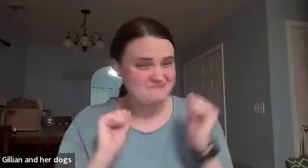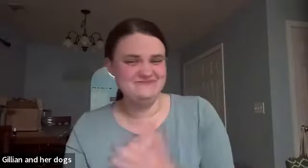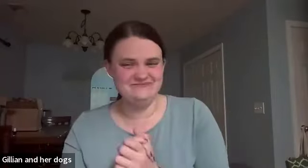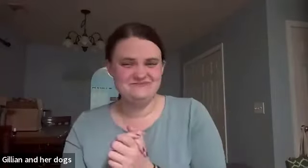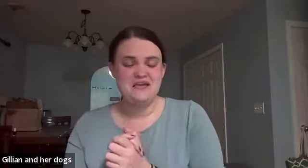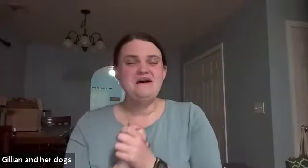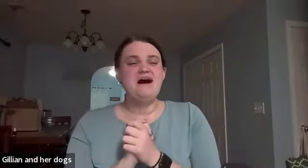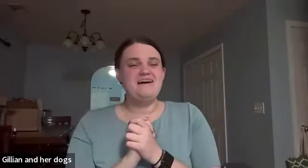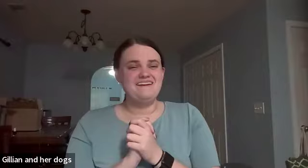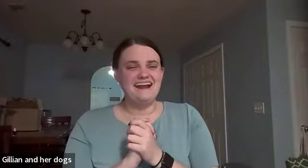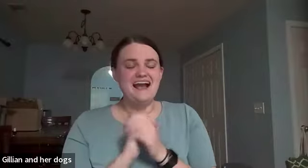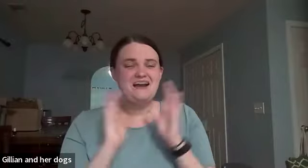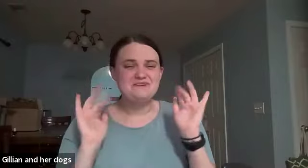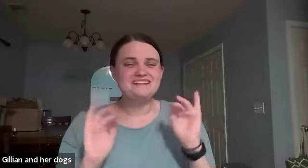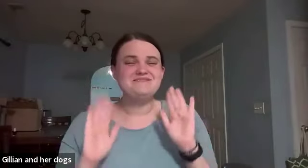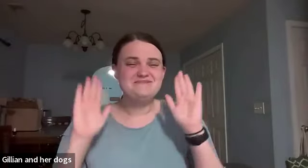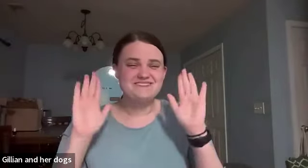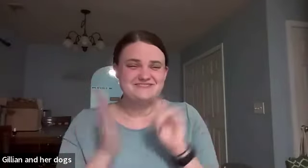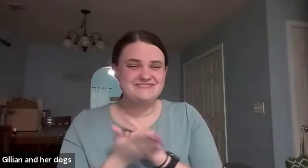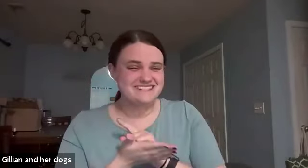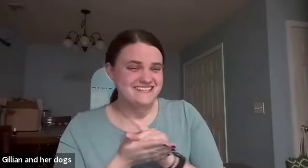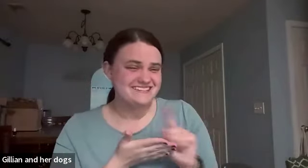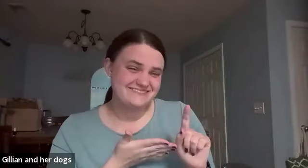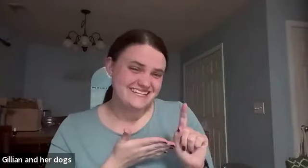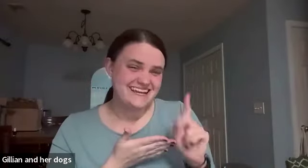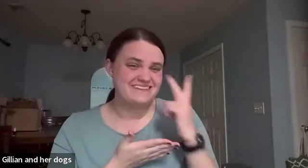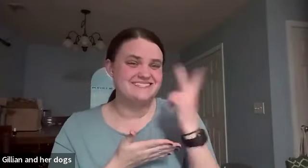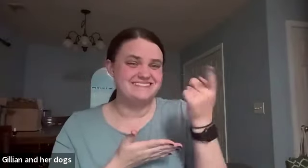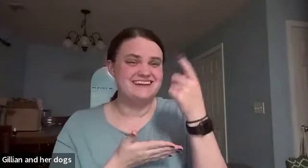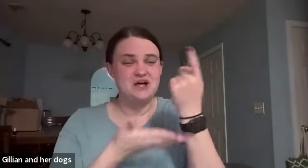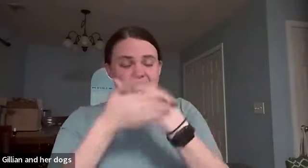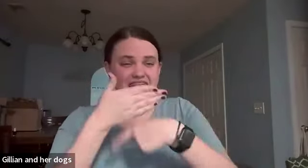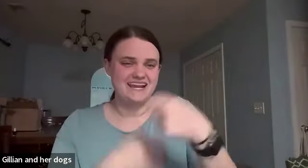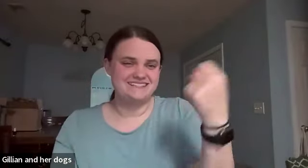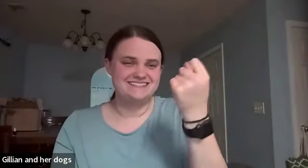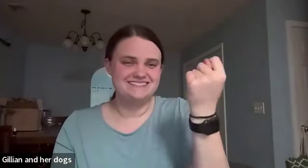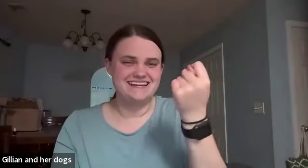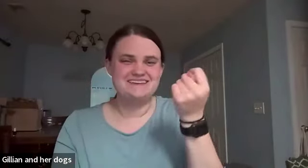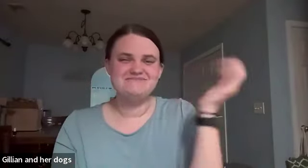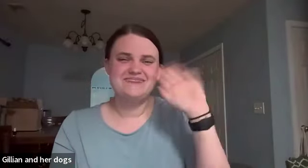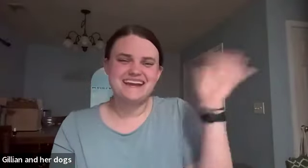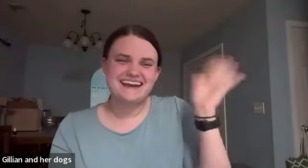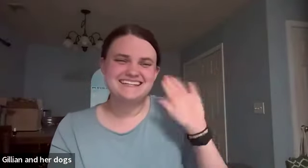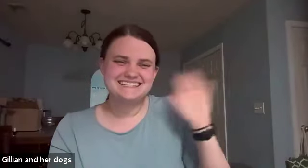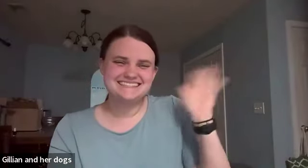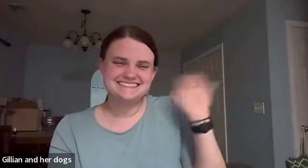up. All right. I hope you guys have a wonderful rest of y'all's week, and I will see you guys all next Tuesday. Bye, guys.